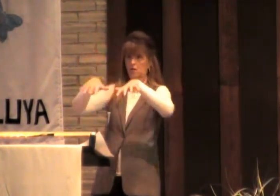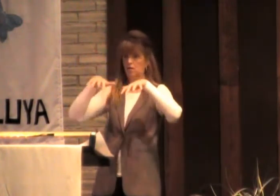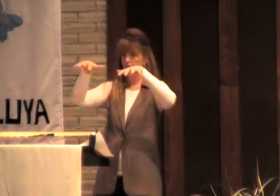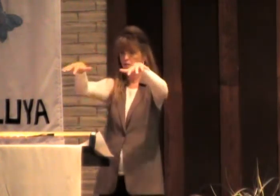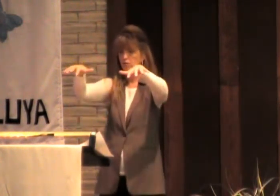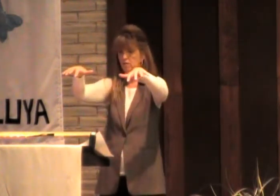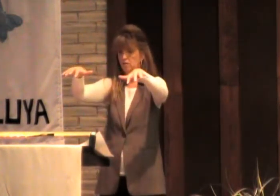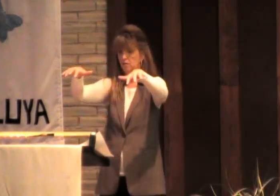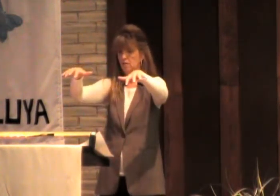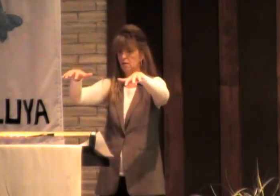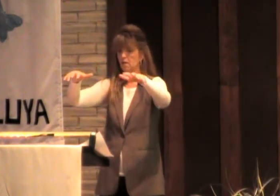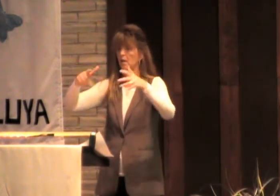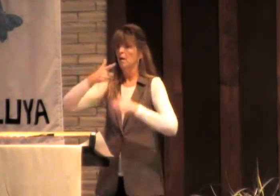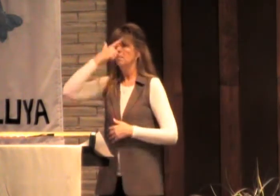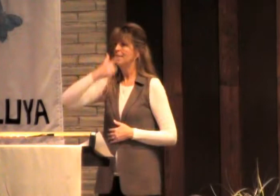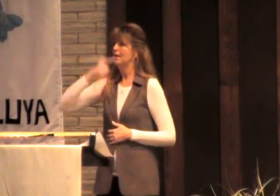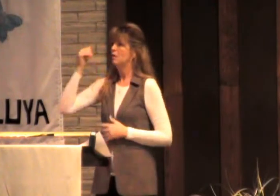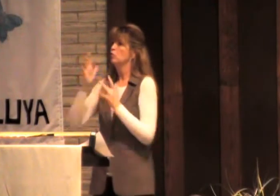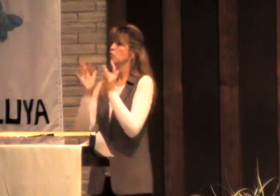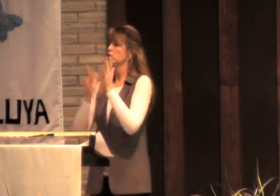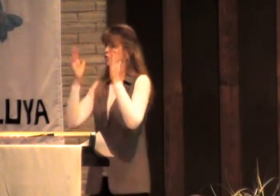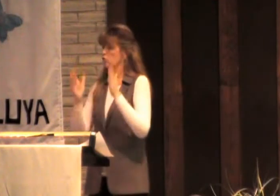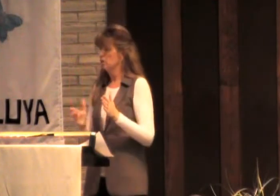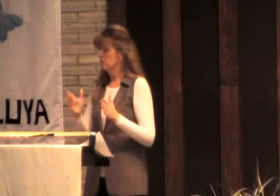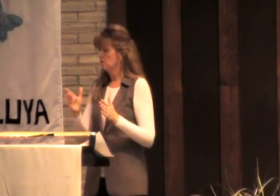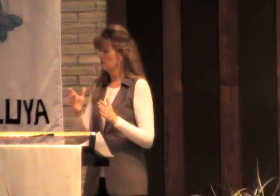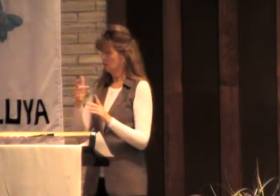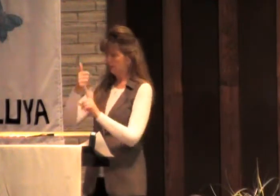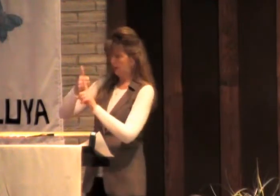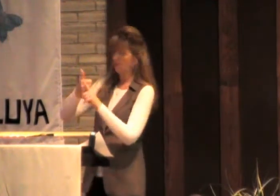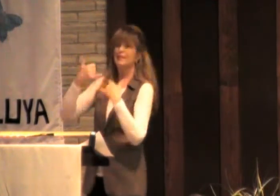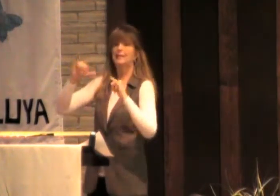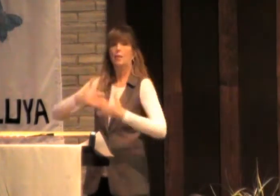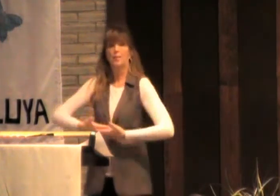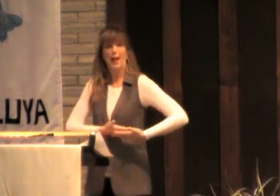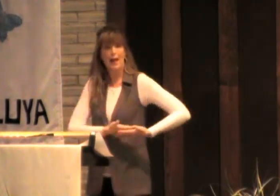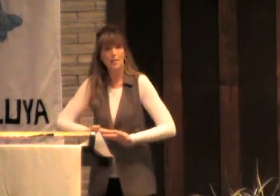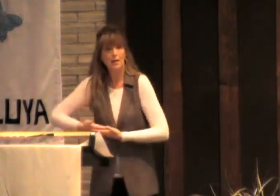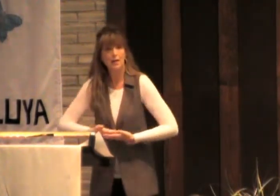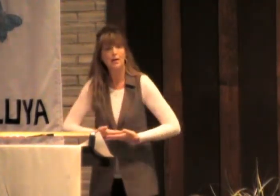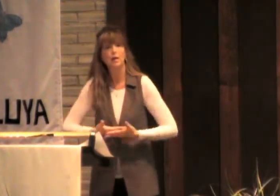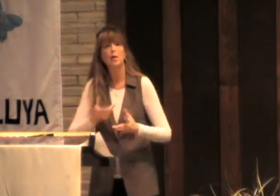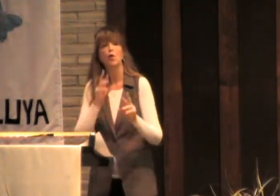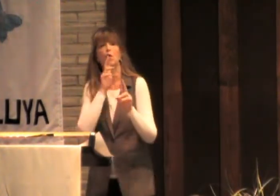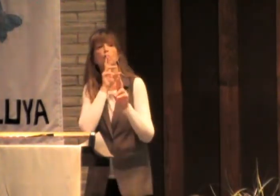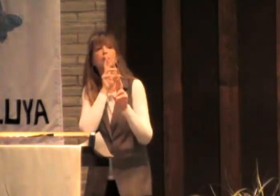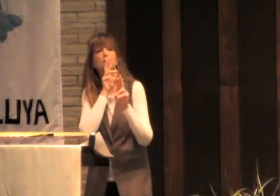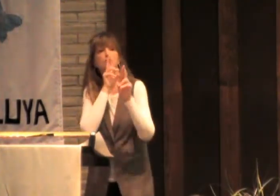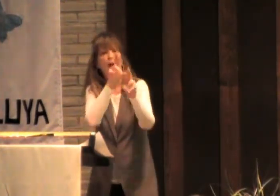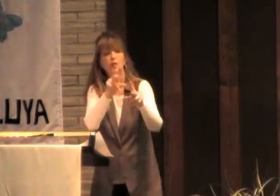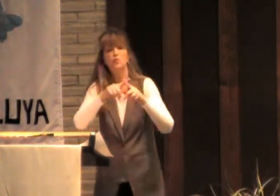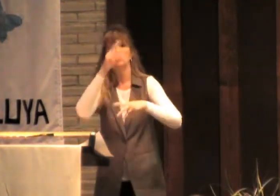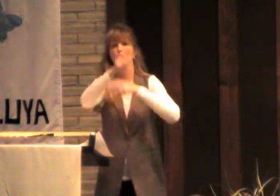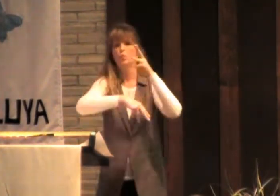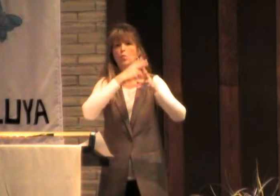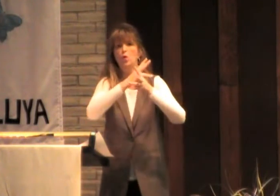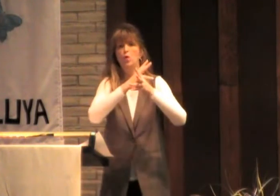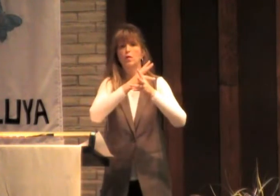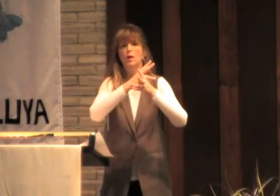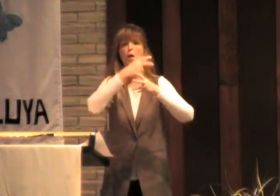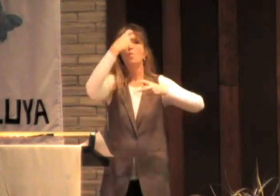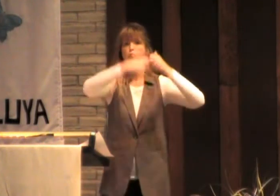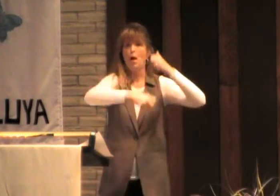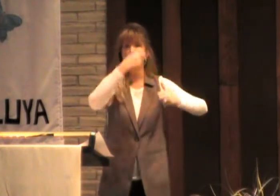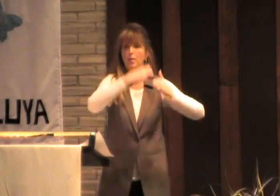over and over in the church, in the congregation. Because Christians, you know, they're still babies. So